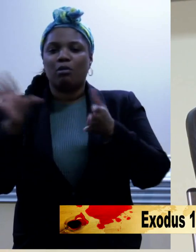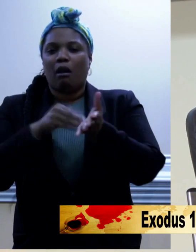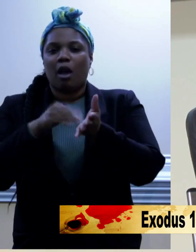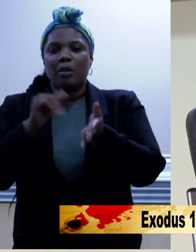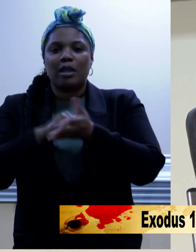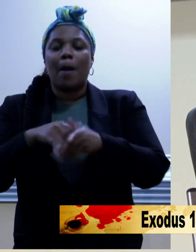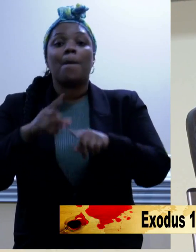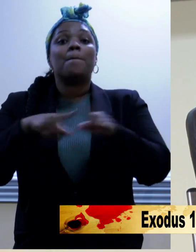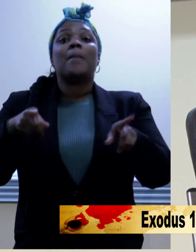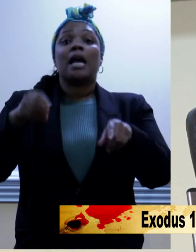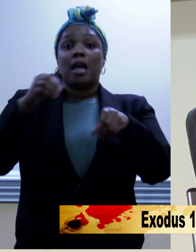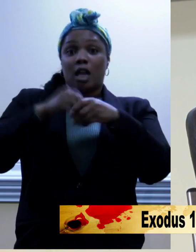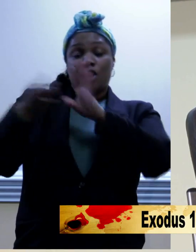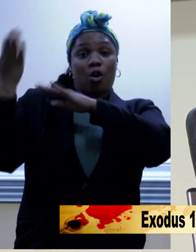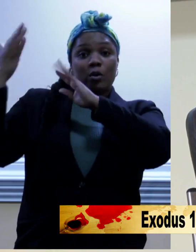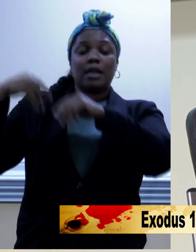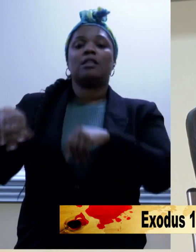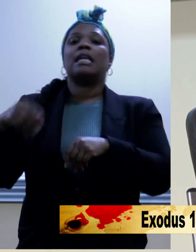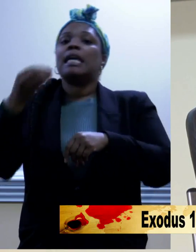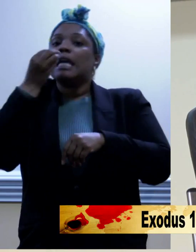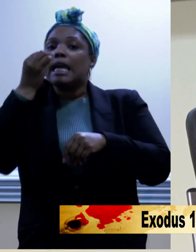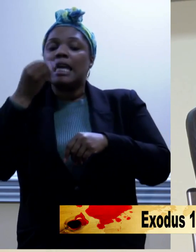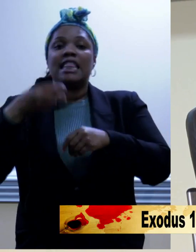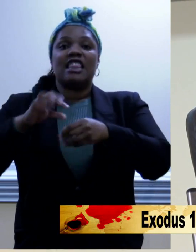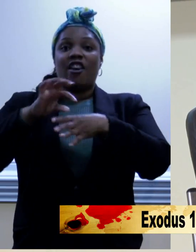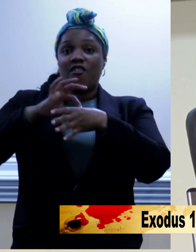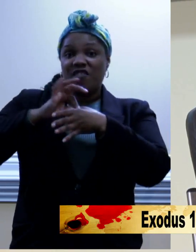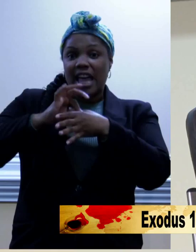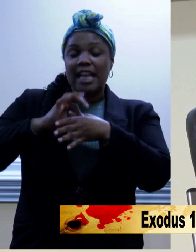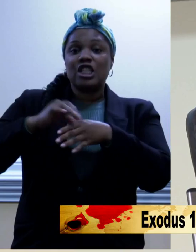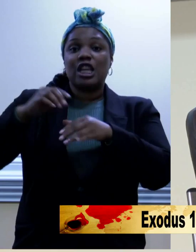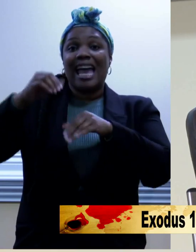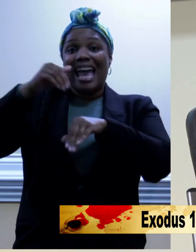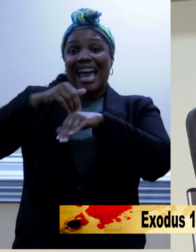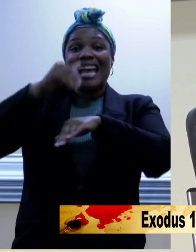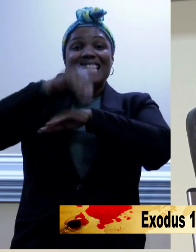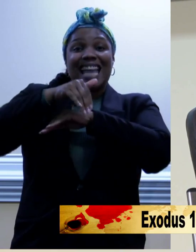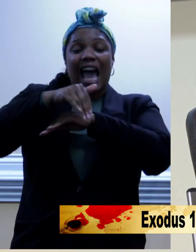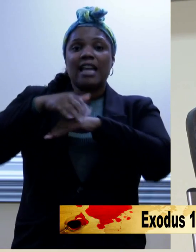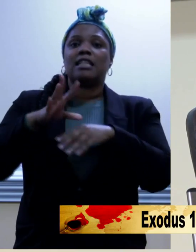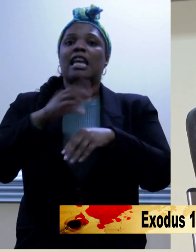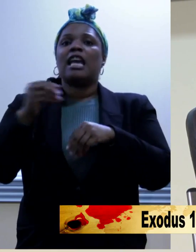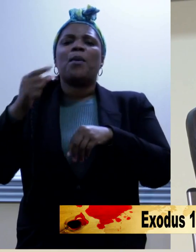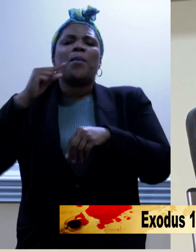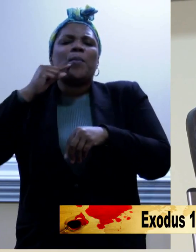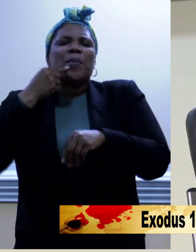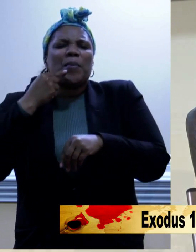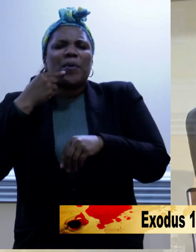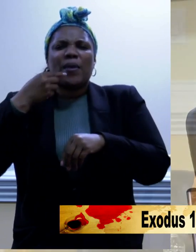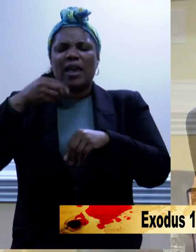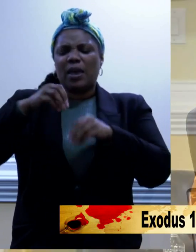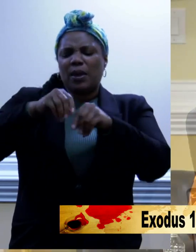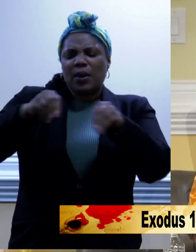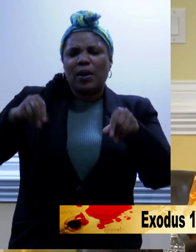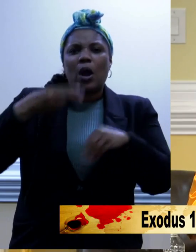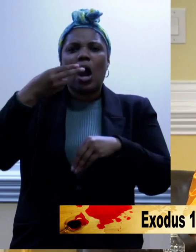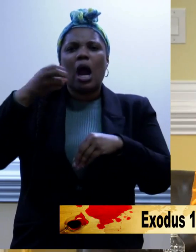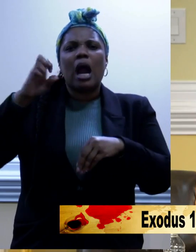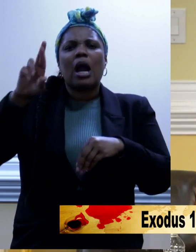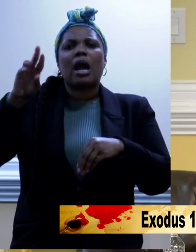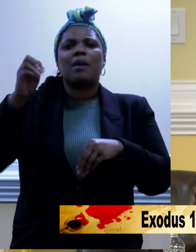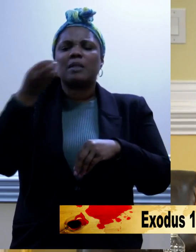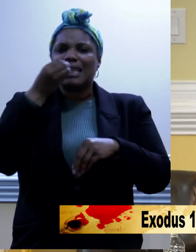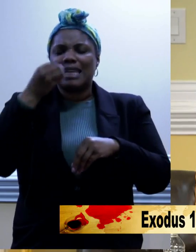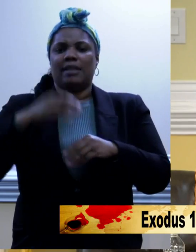of that night, roast with fire and unleavened bread, and with bitter herbs shall they eat it. Now, that's what you have to do.